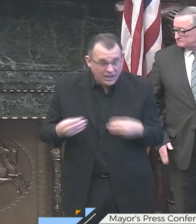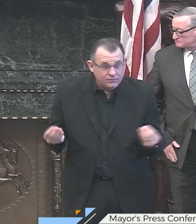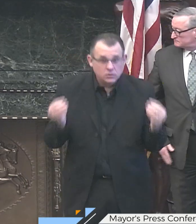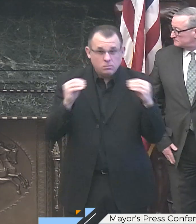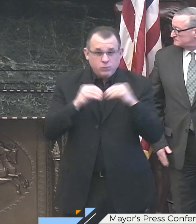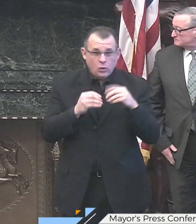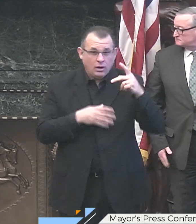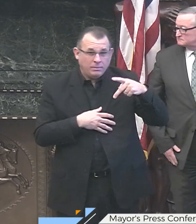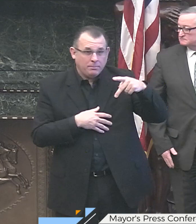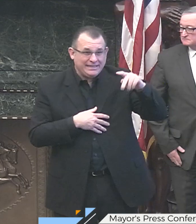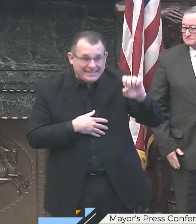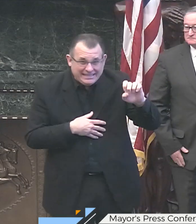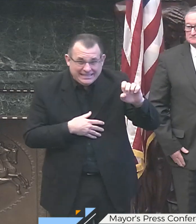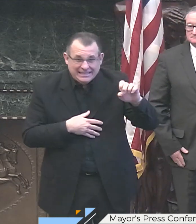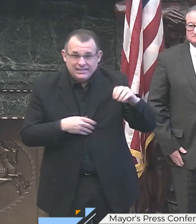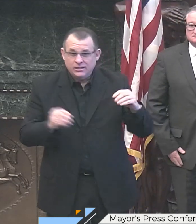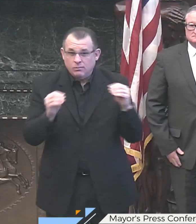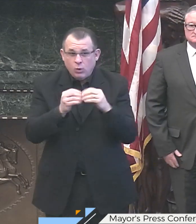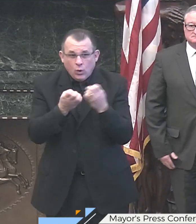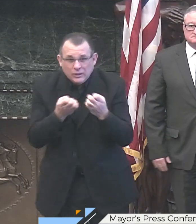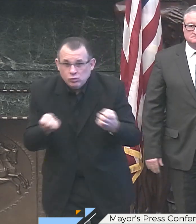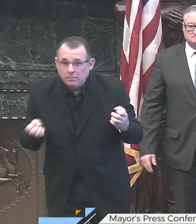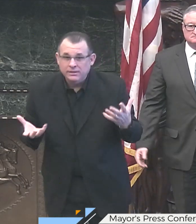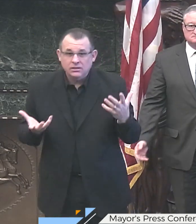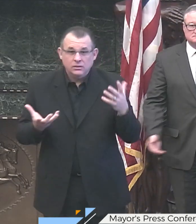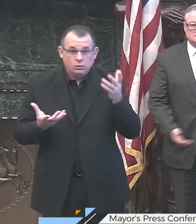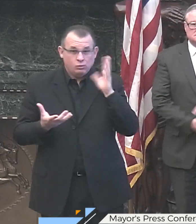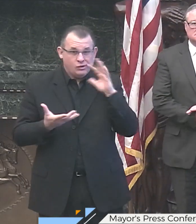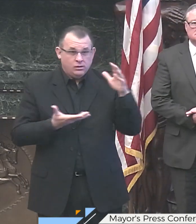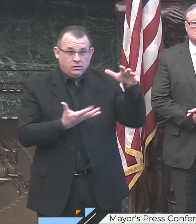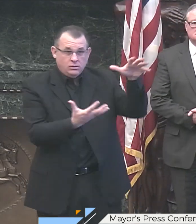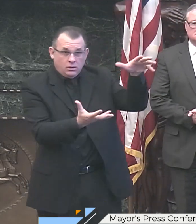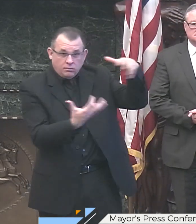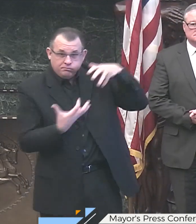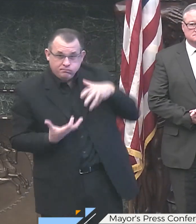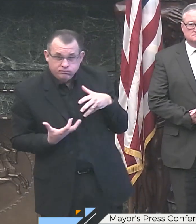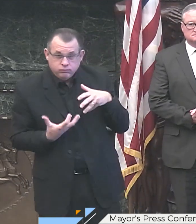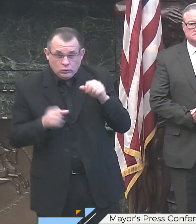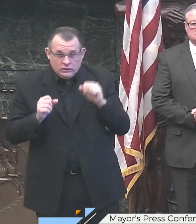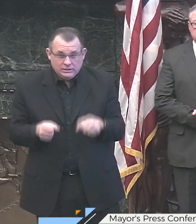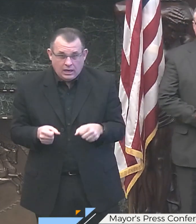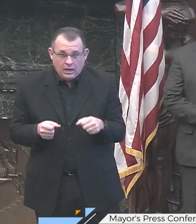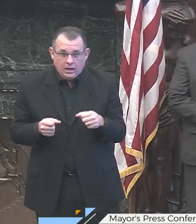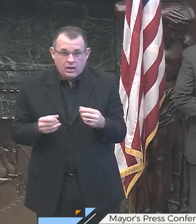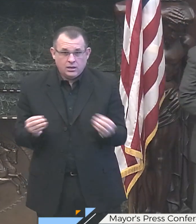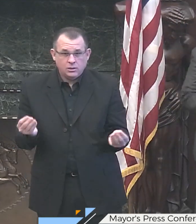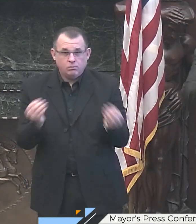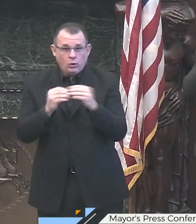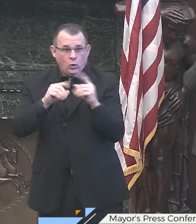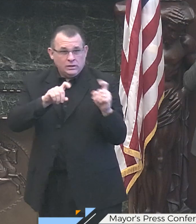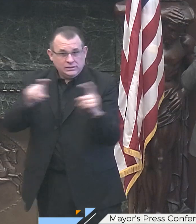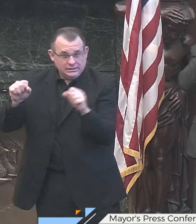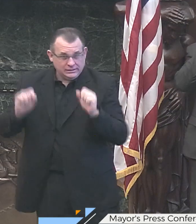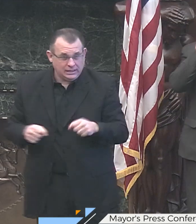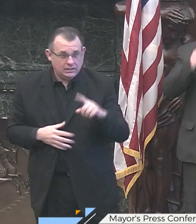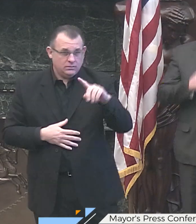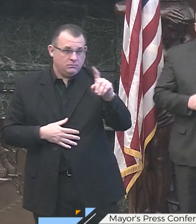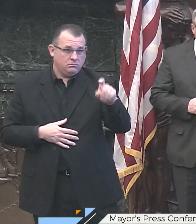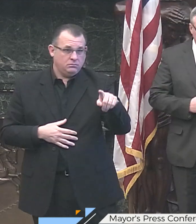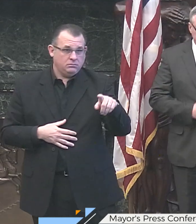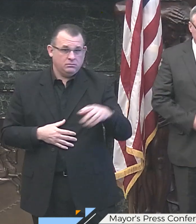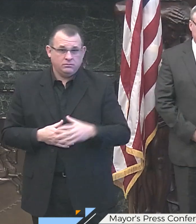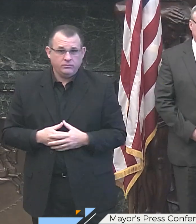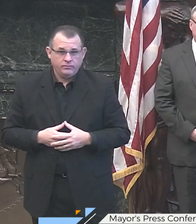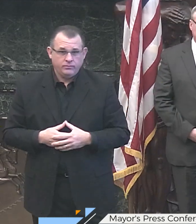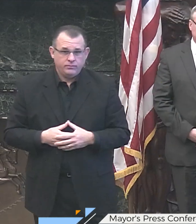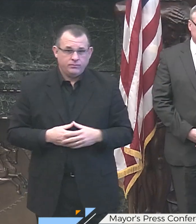equipment that would allow you to loosen that criteria and, in fact, even test more folks? So there are a number of limits that